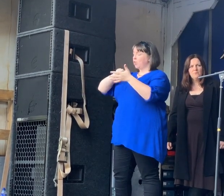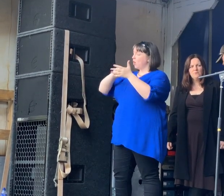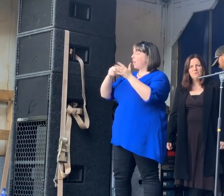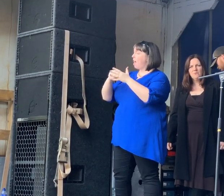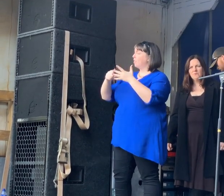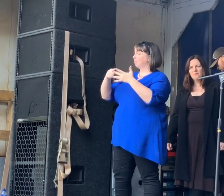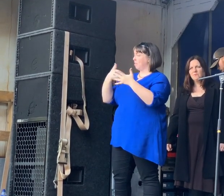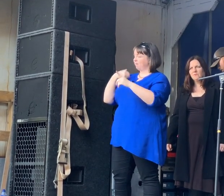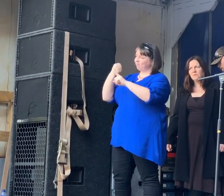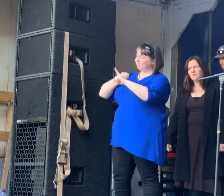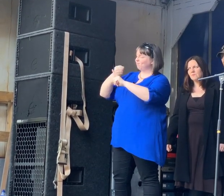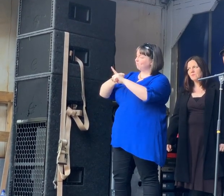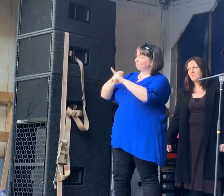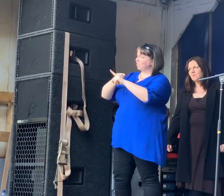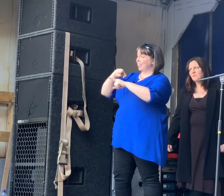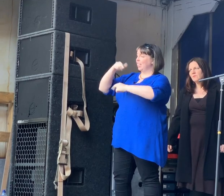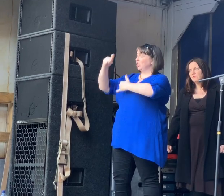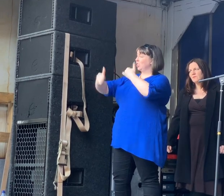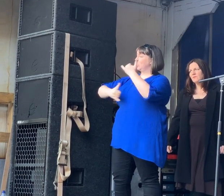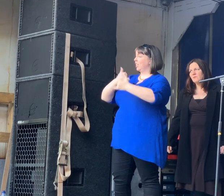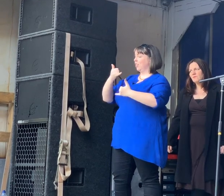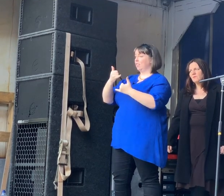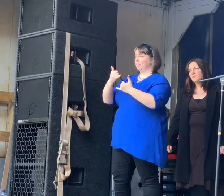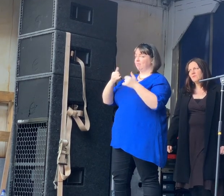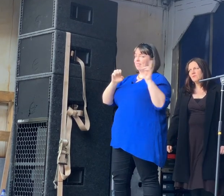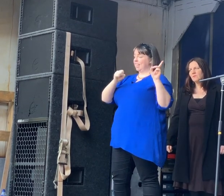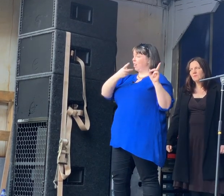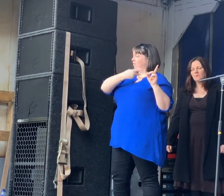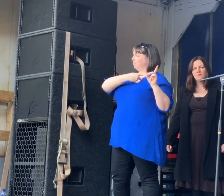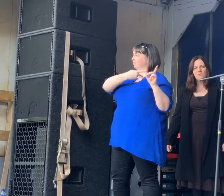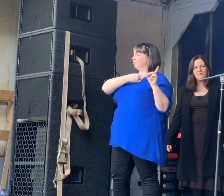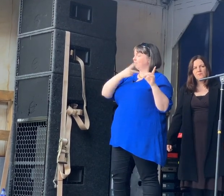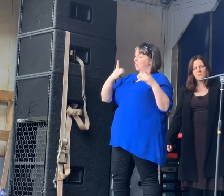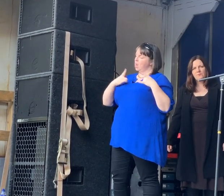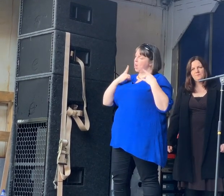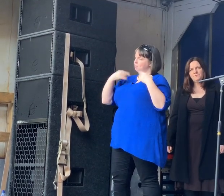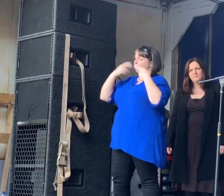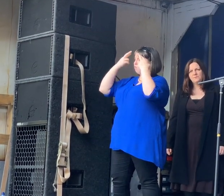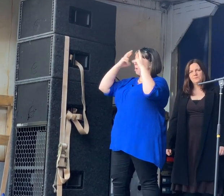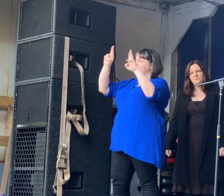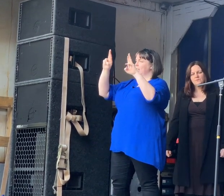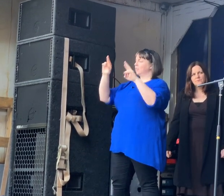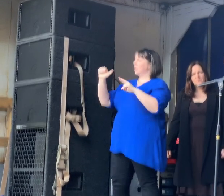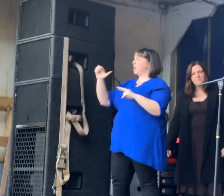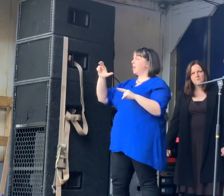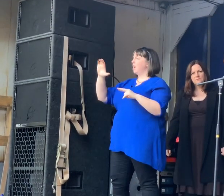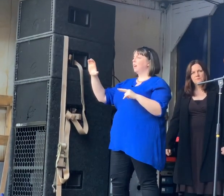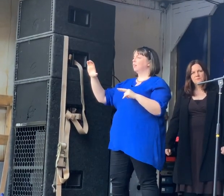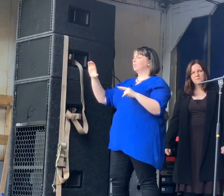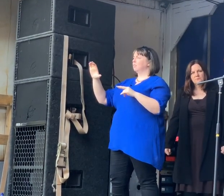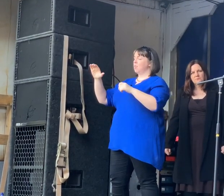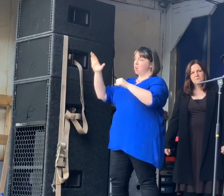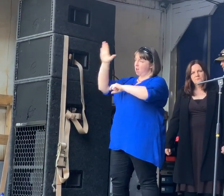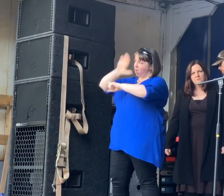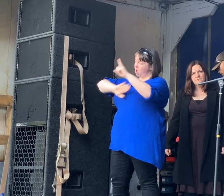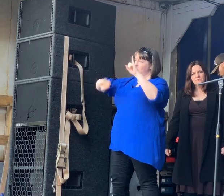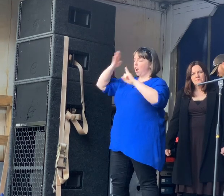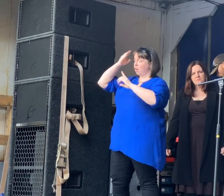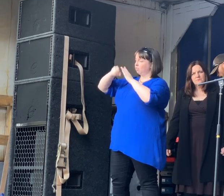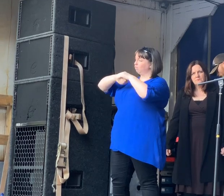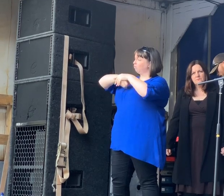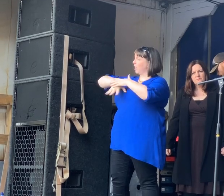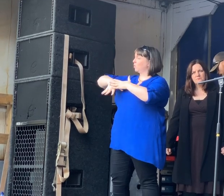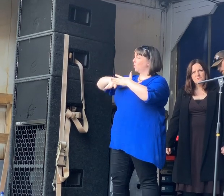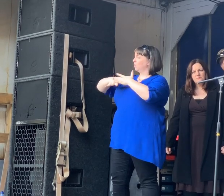activist. This year, as co-conveners, Sarah and I have had the honour to represent ARC. We're an all-Ireland grassroots